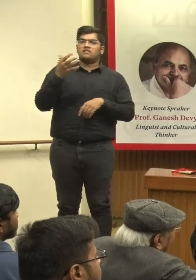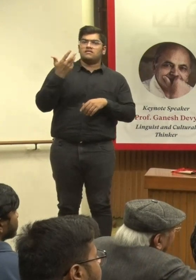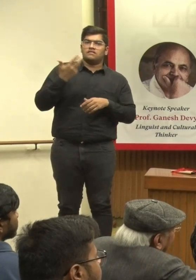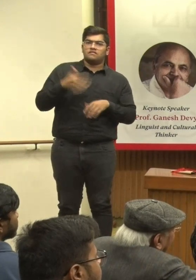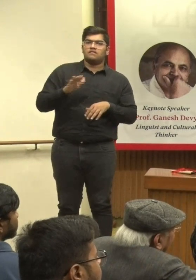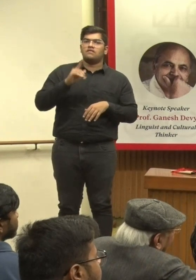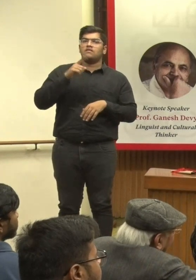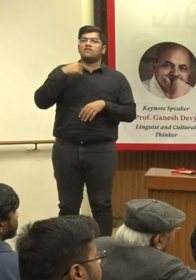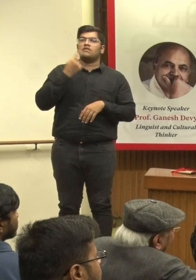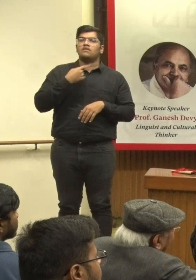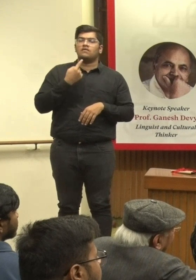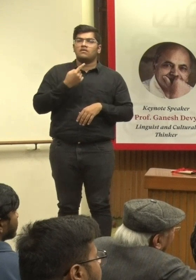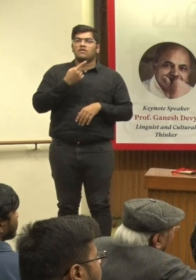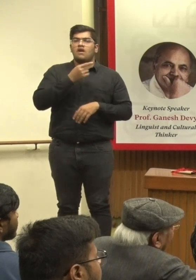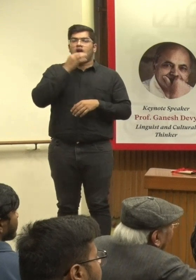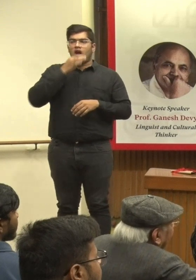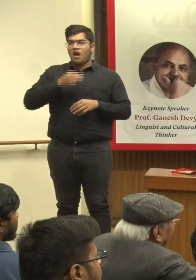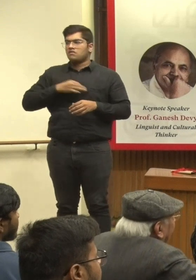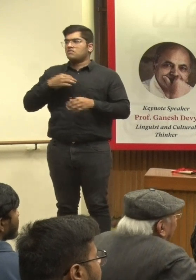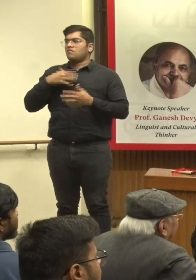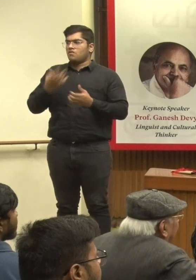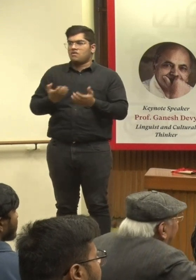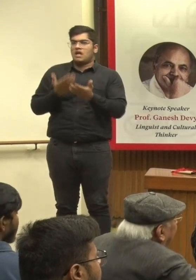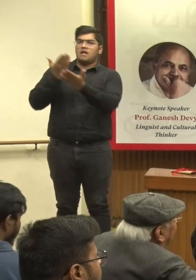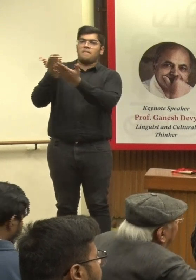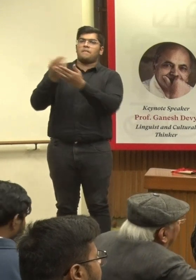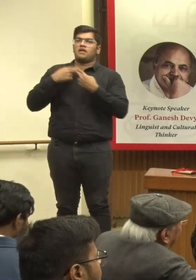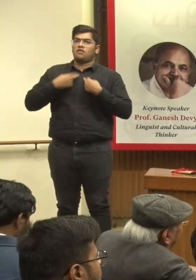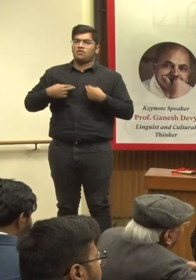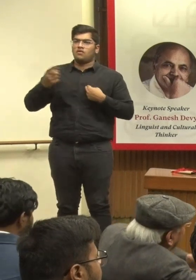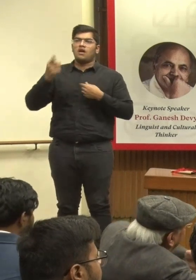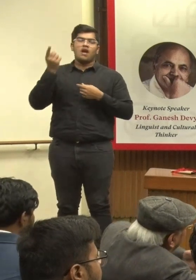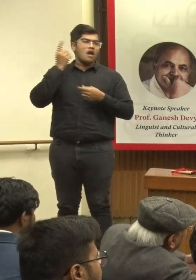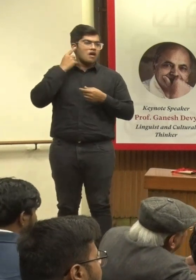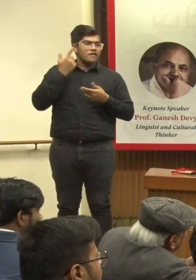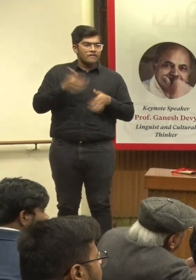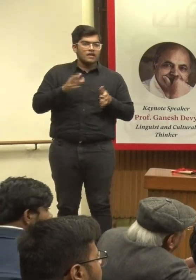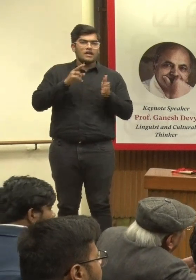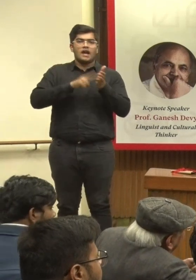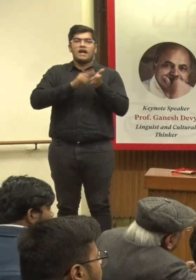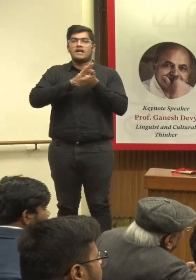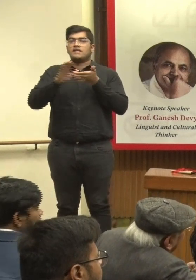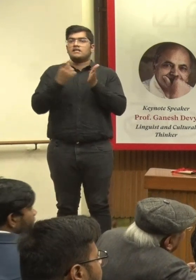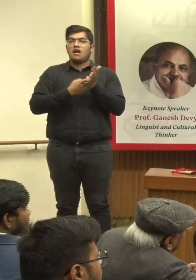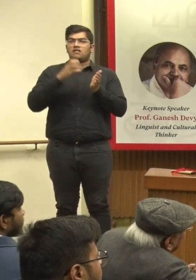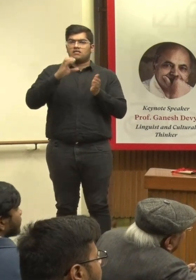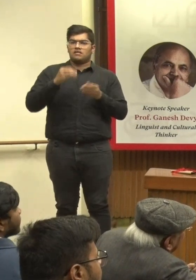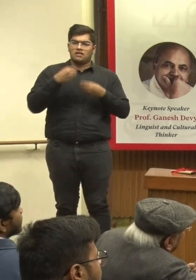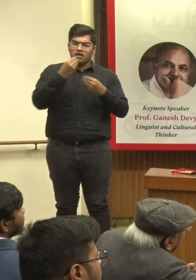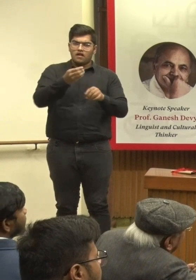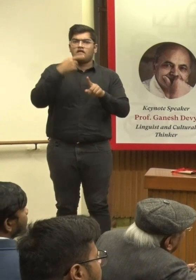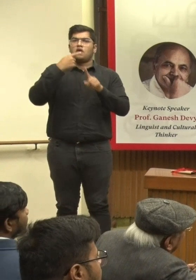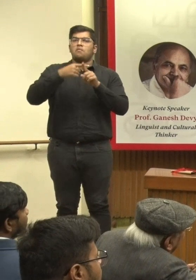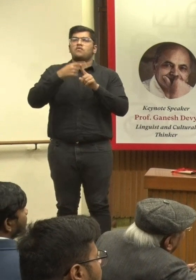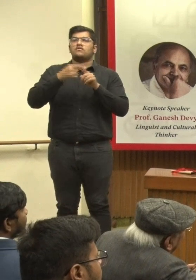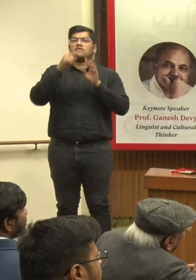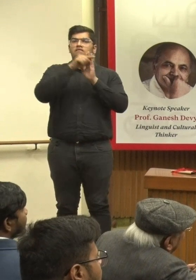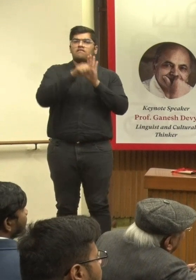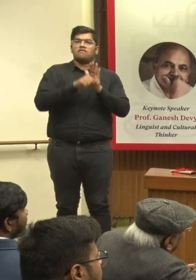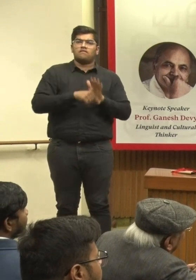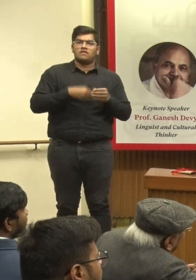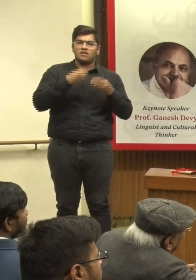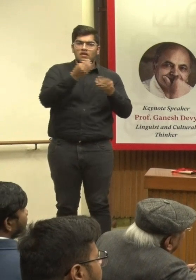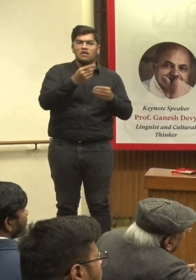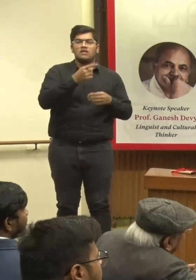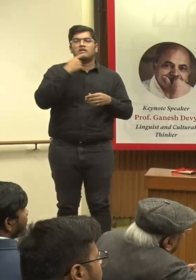Mahashweta Devi and me to file a case, and it was heard, and the NHRC gave a positive judgment asking all states to